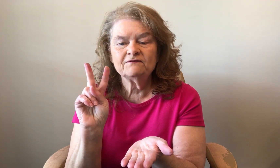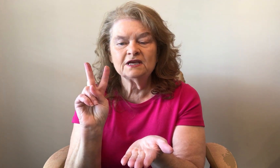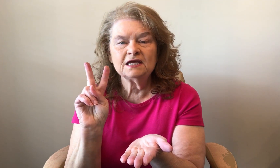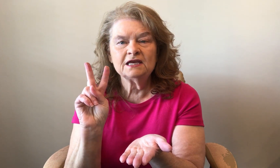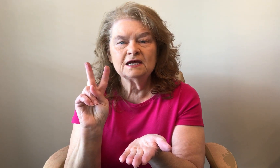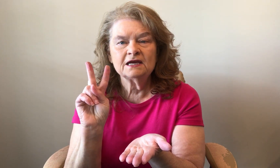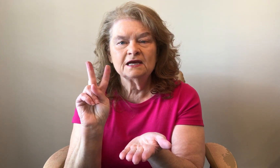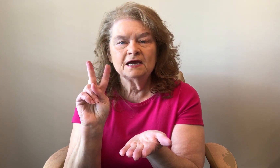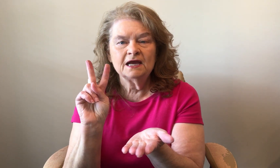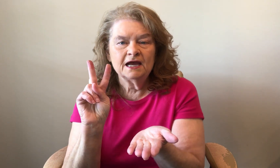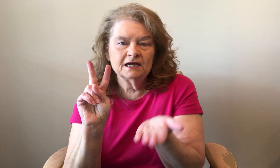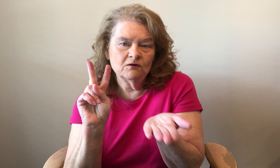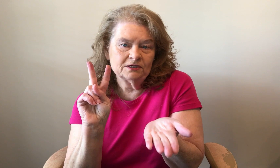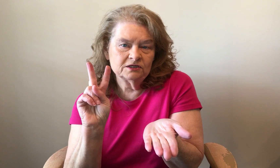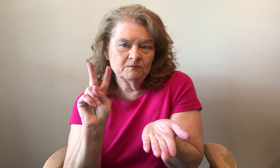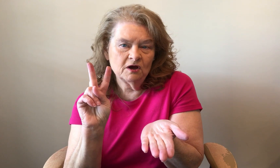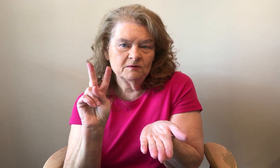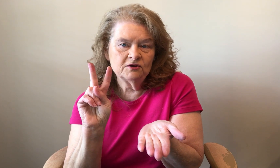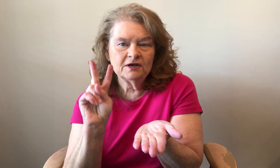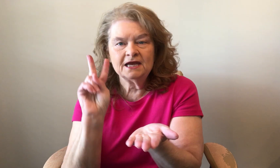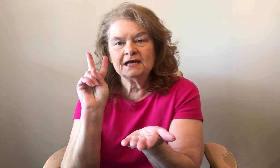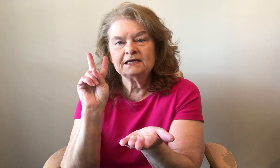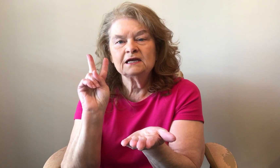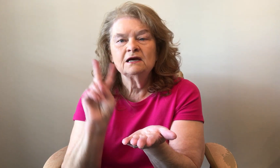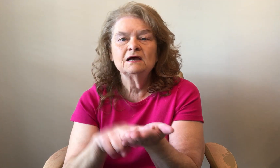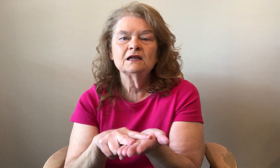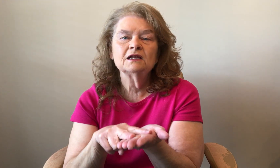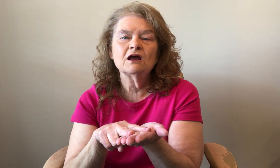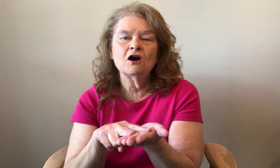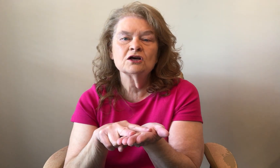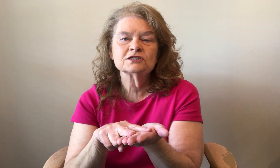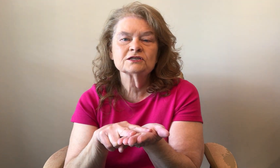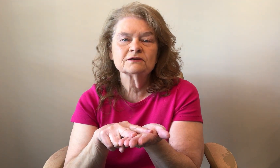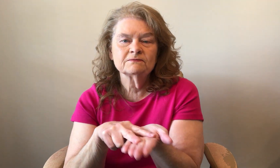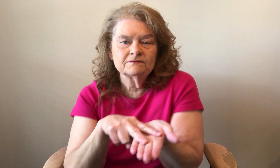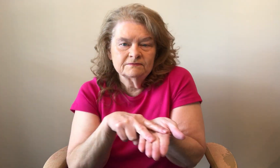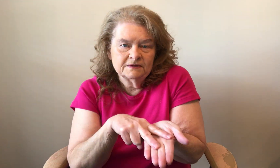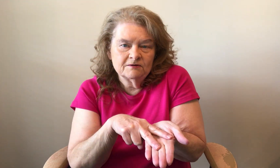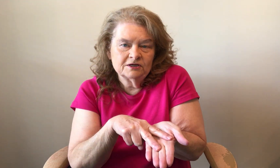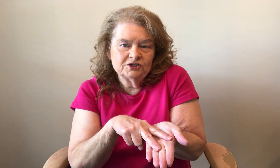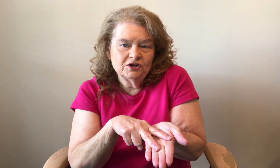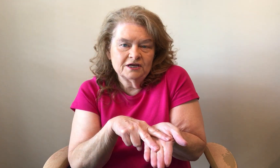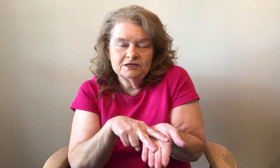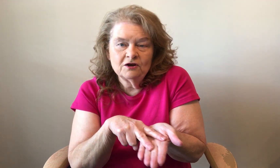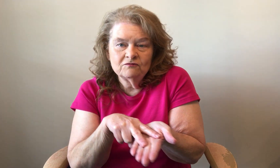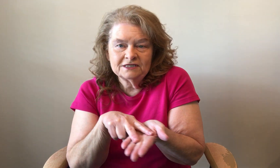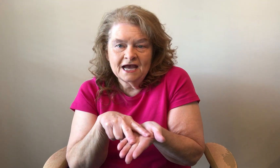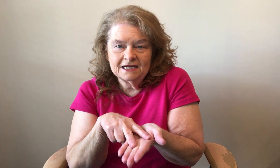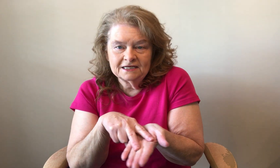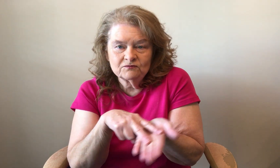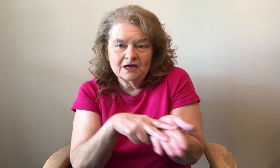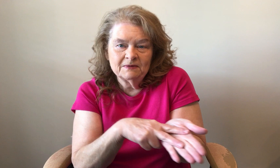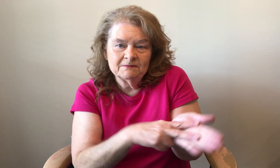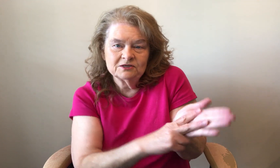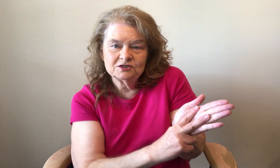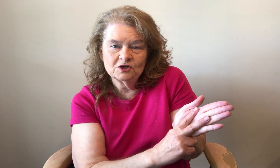using the V and go into the palm of your hand. Lost. I'm going to show you. You don't sign it this way, but I'm just showing